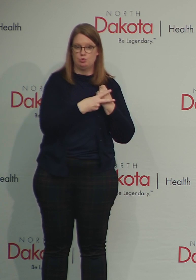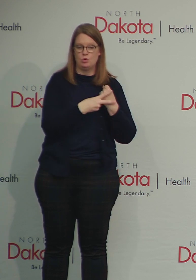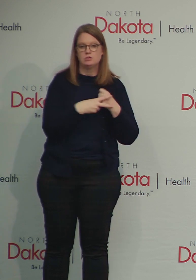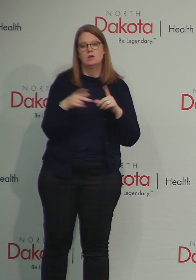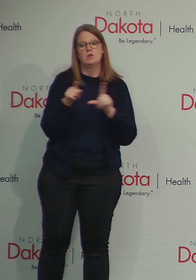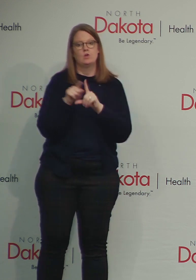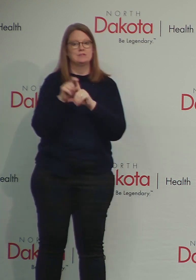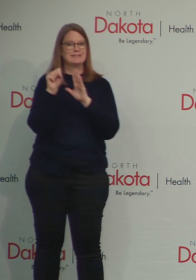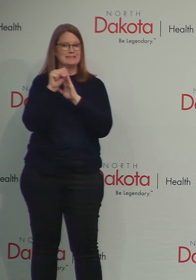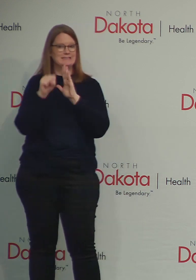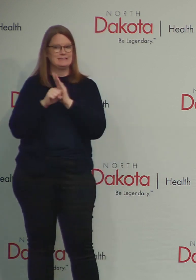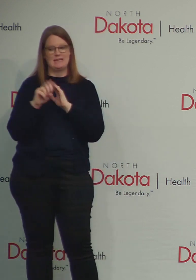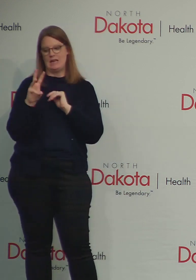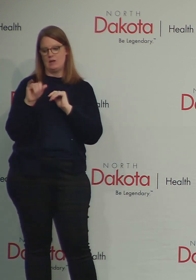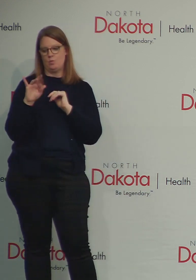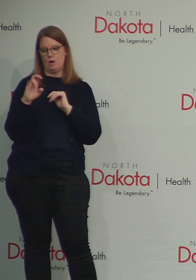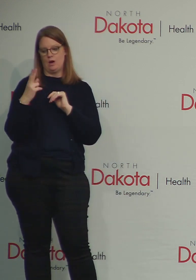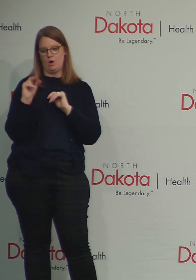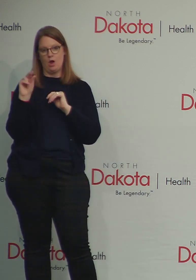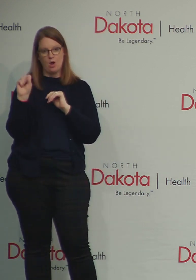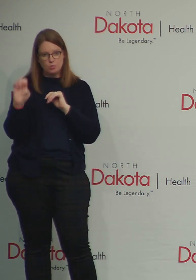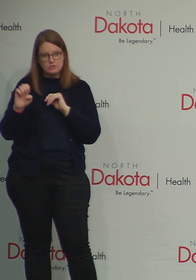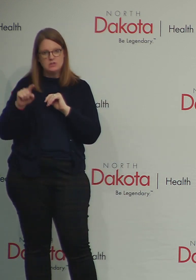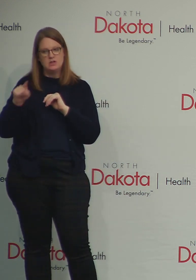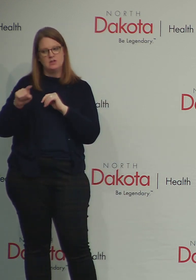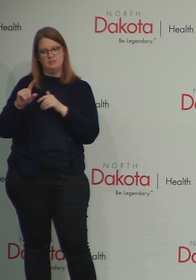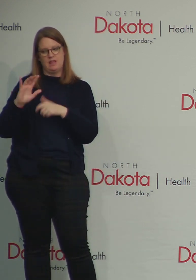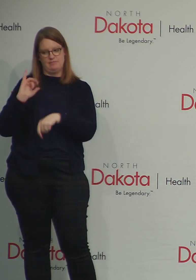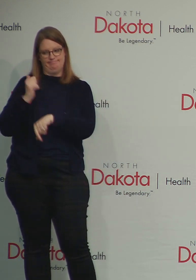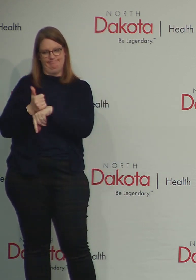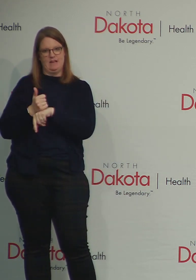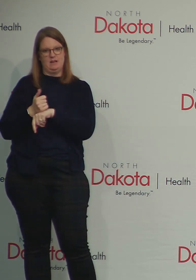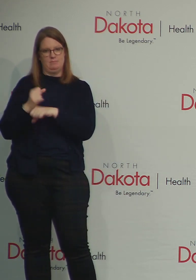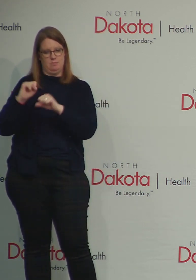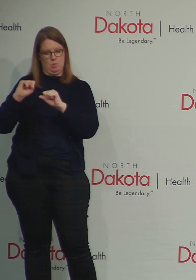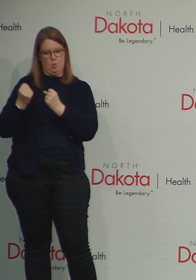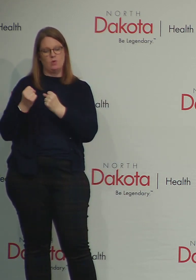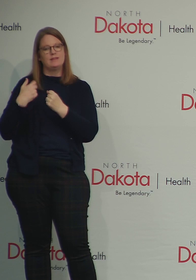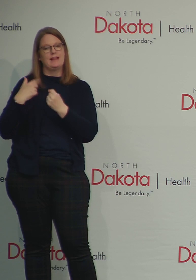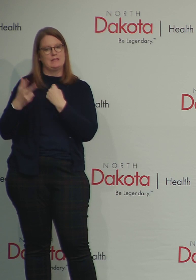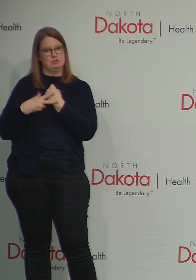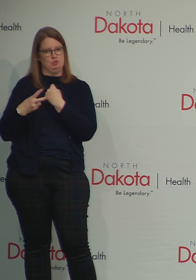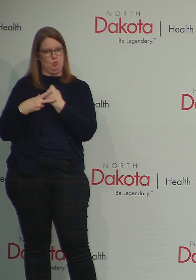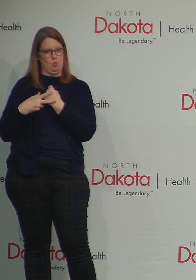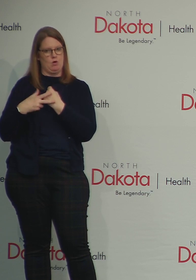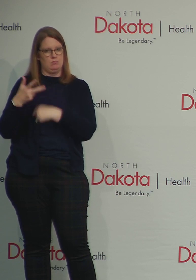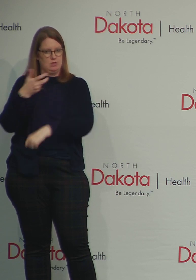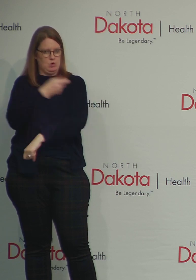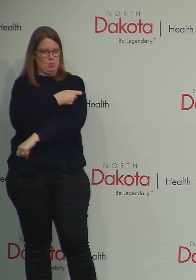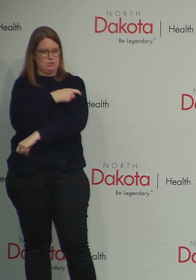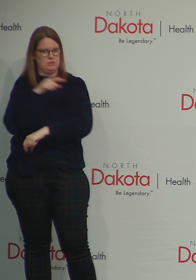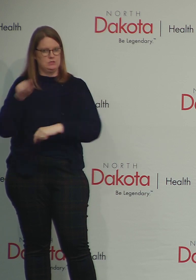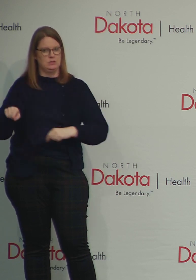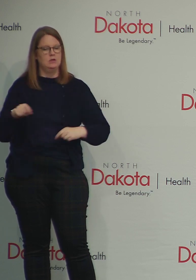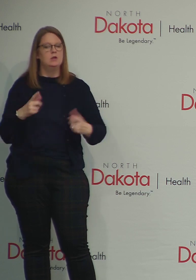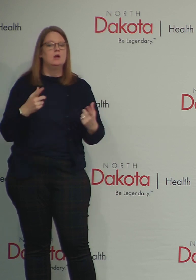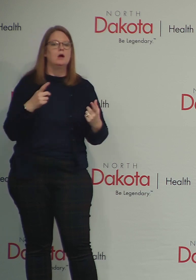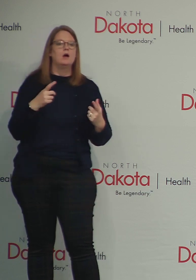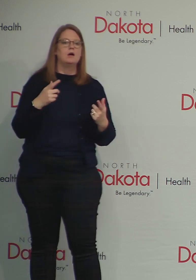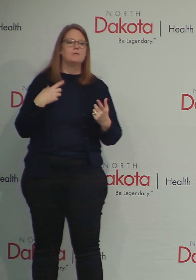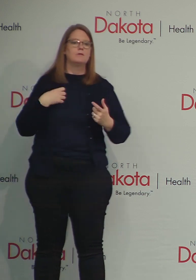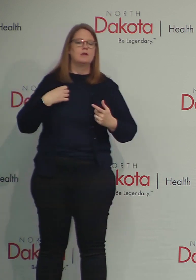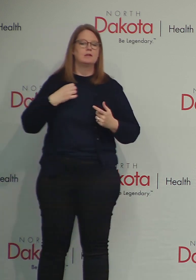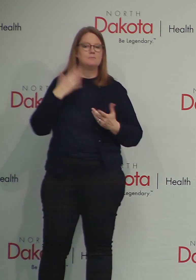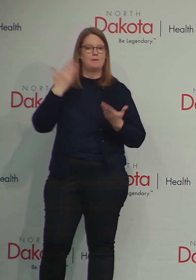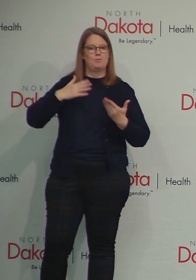our state warehouse has procured ultra cold storage, and so they're able to store doses as well. And then the one thing that we maybe haven't